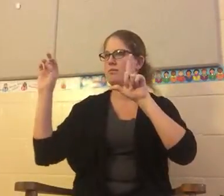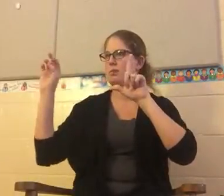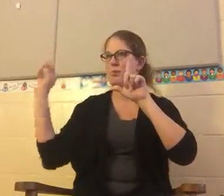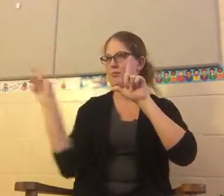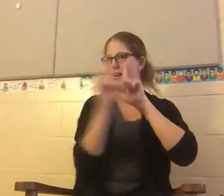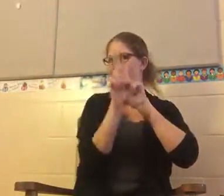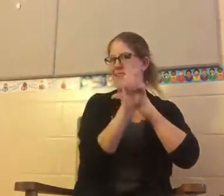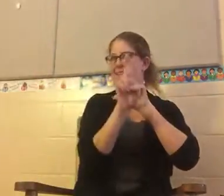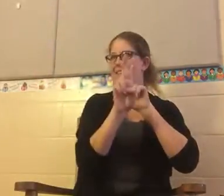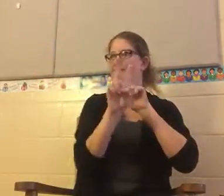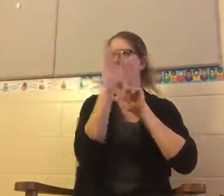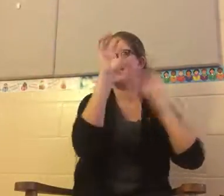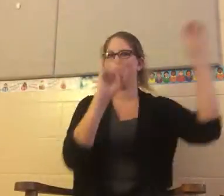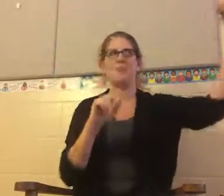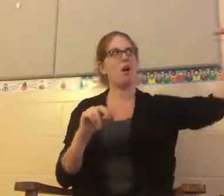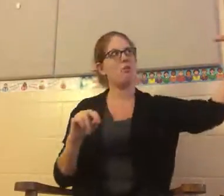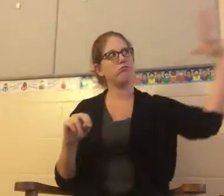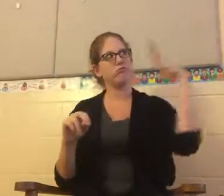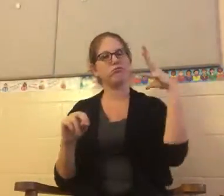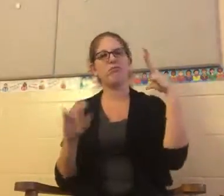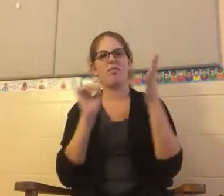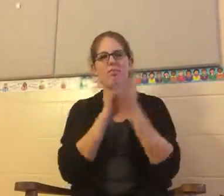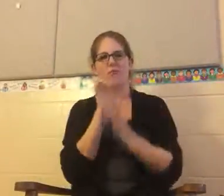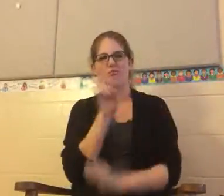Or the right. The sun. Yeah.